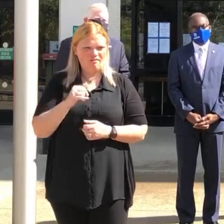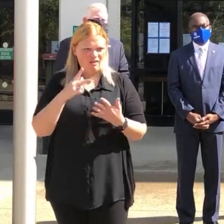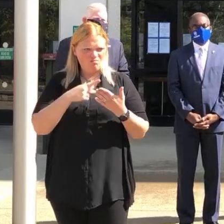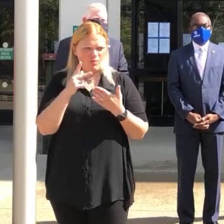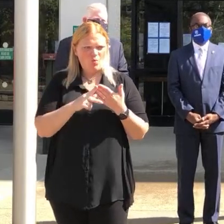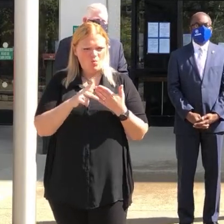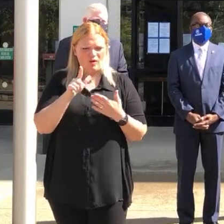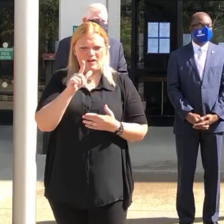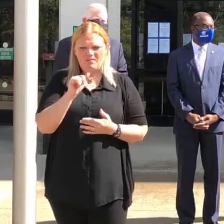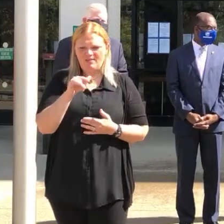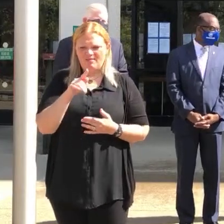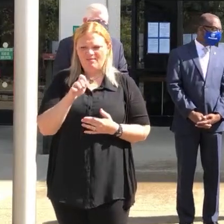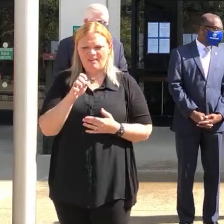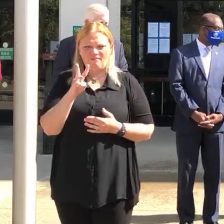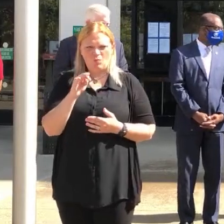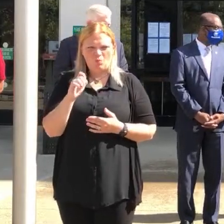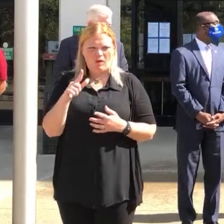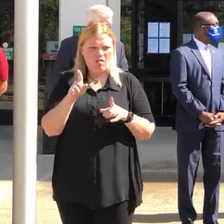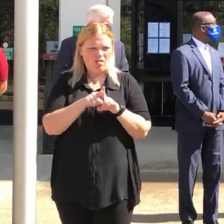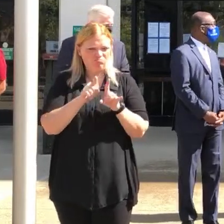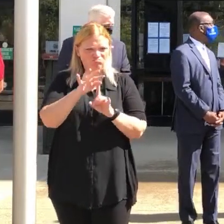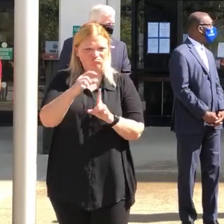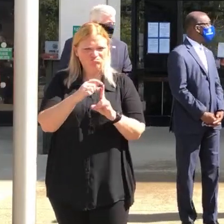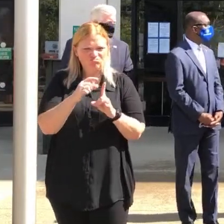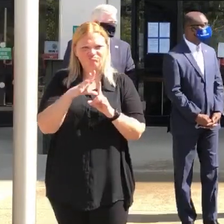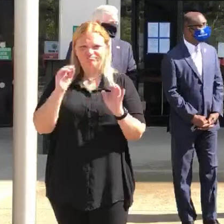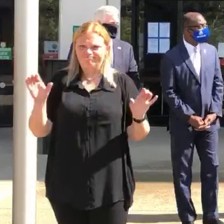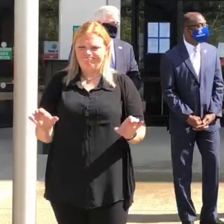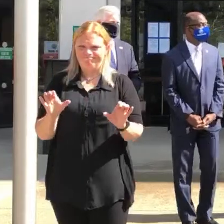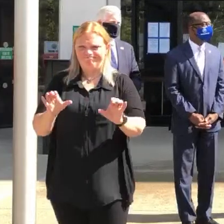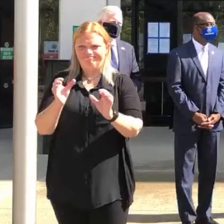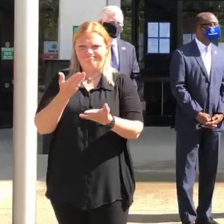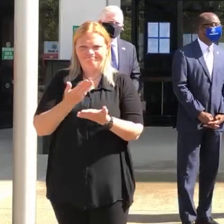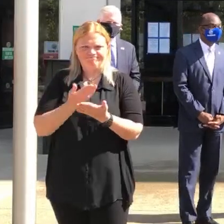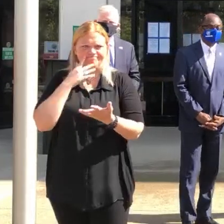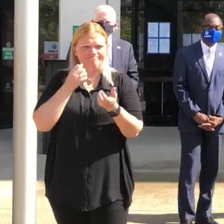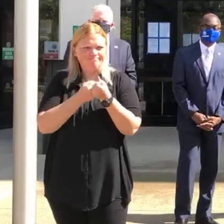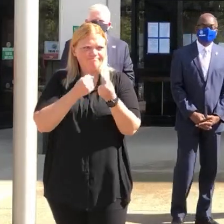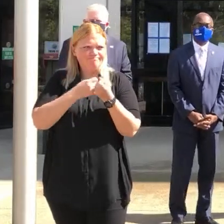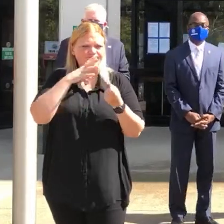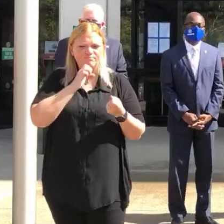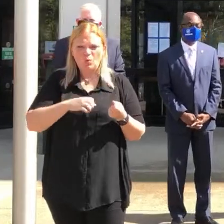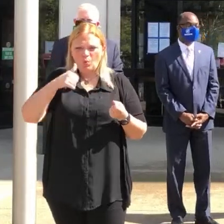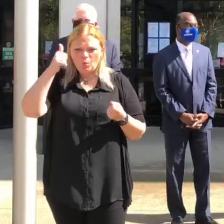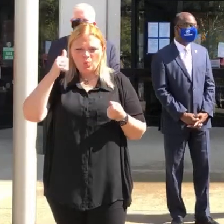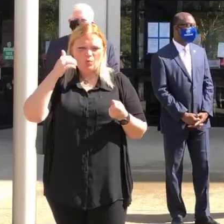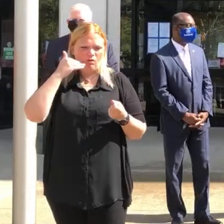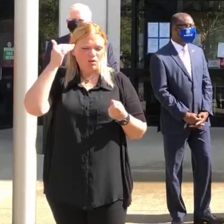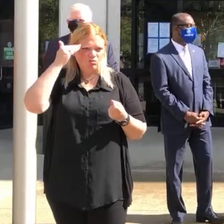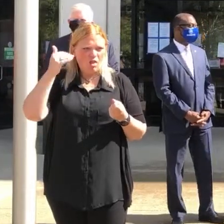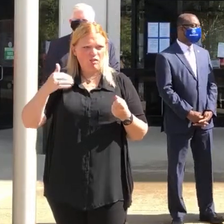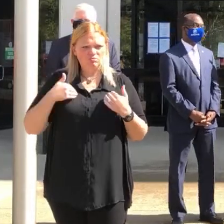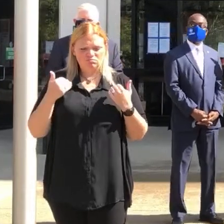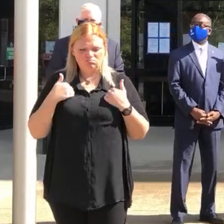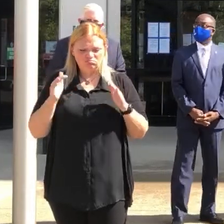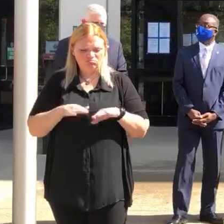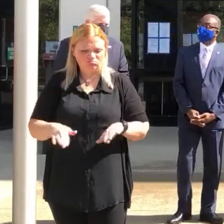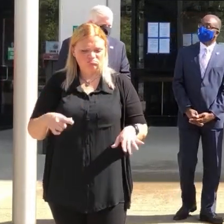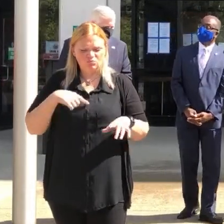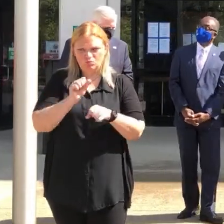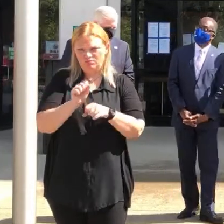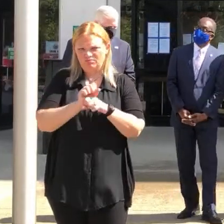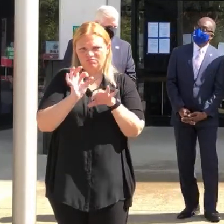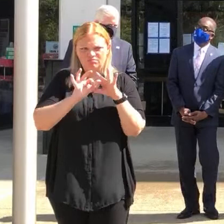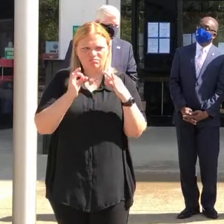also in his, not only in his words, but also in his actions in supporting older adults, young children, and working